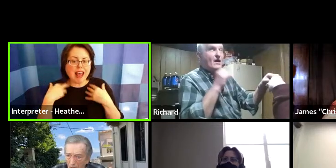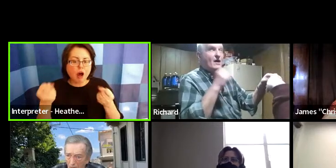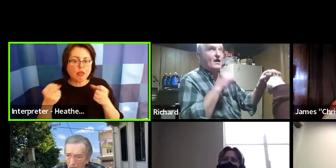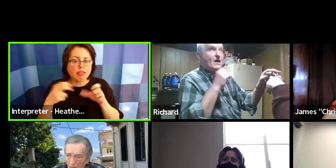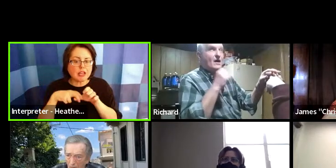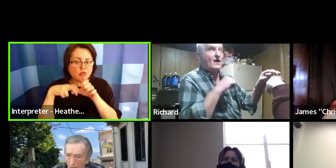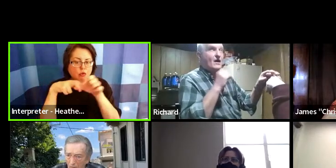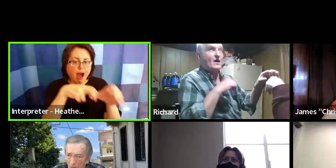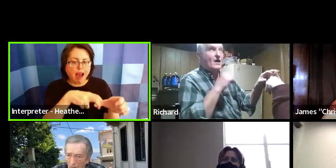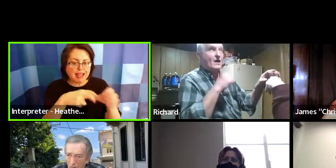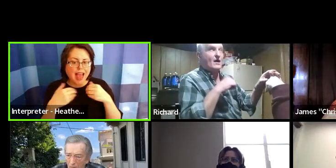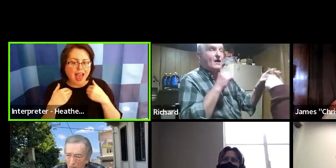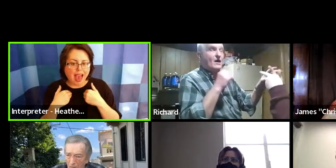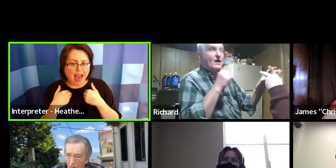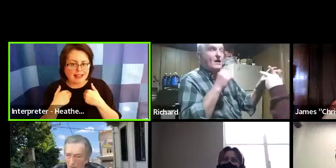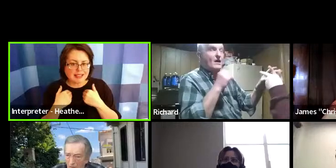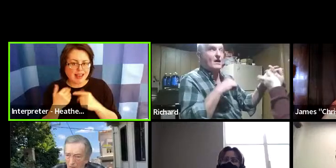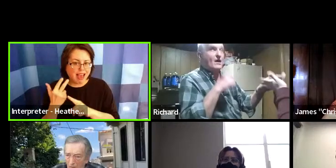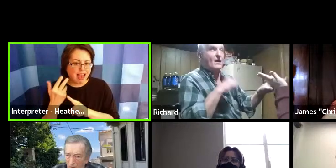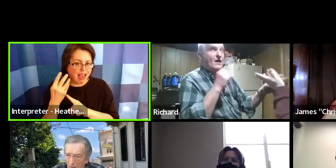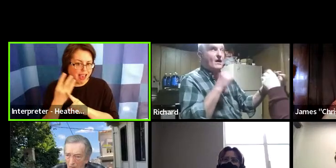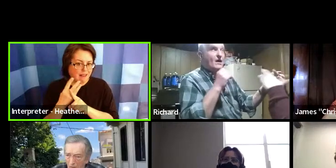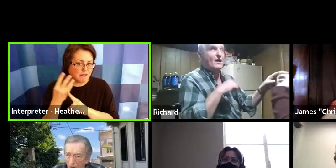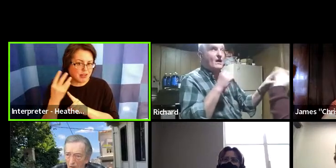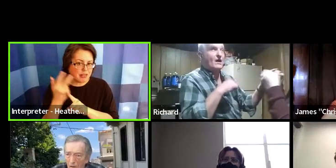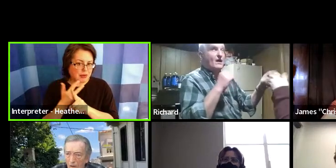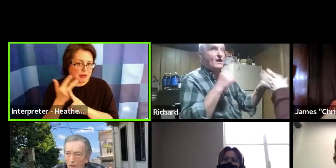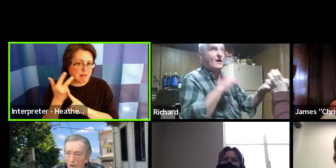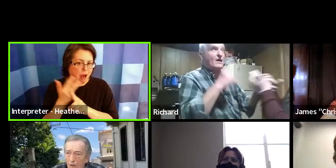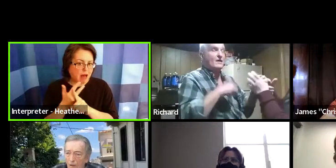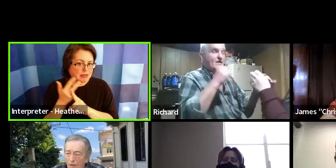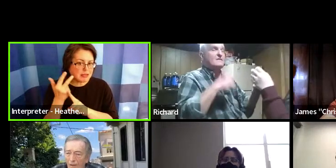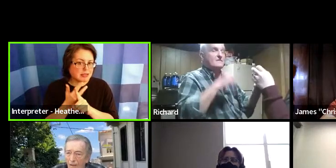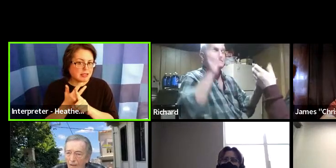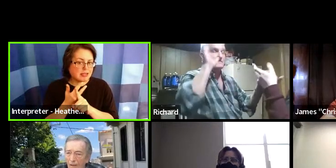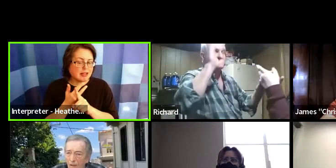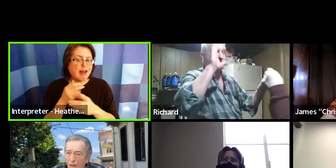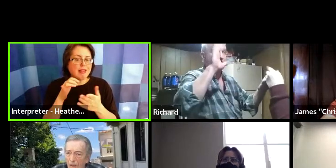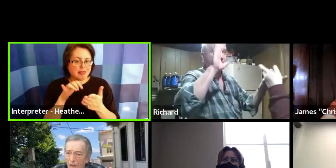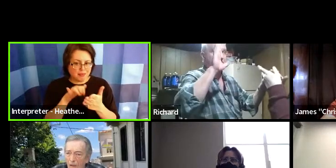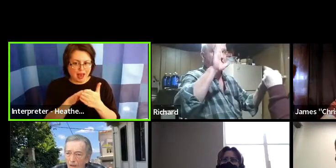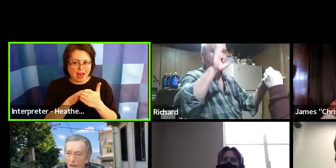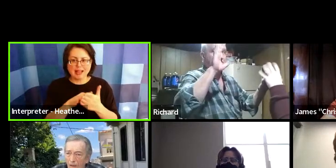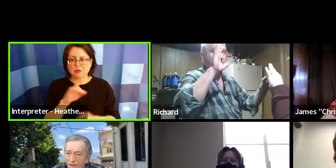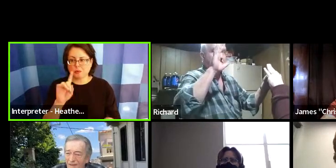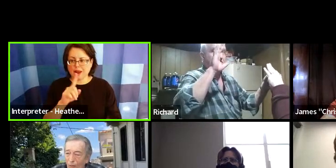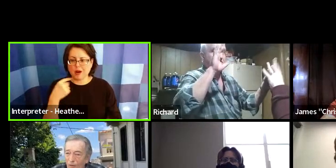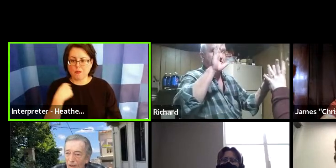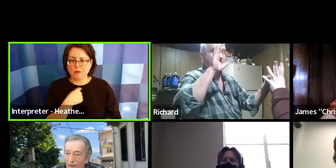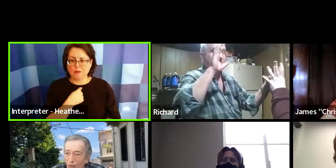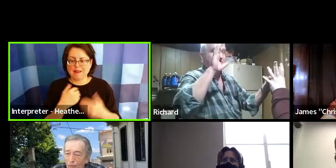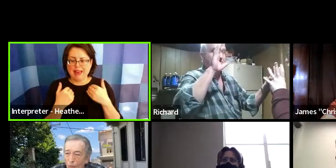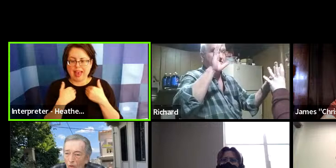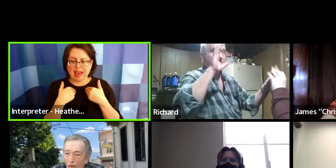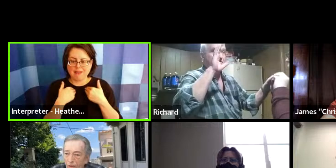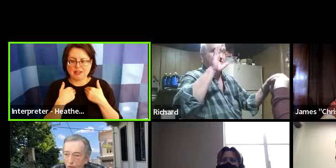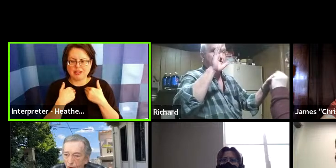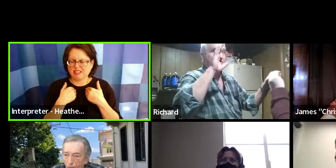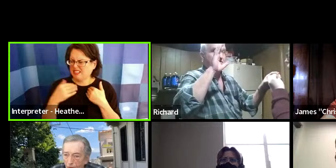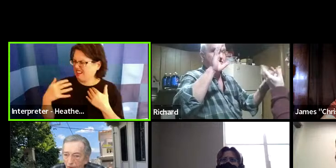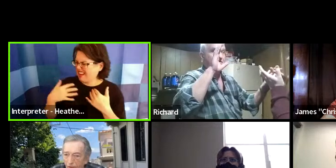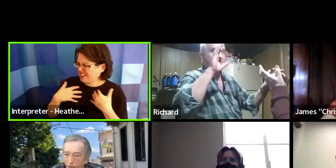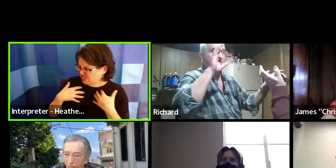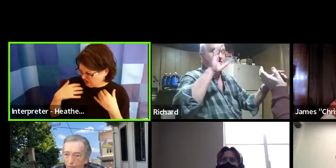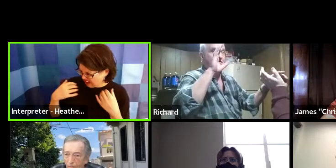where we take a lot of our newer updates and initiatives to. Healthy Ride is